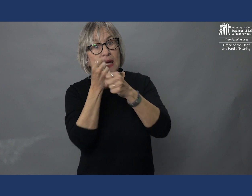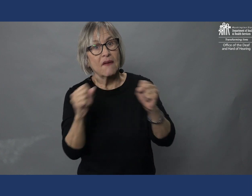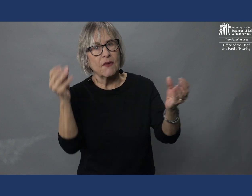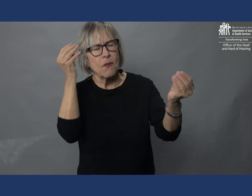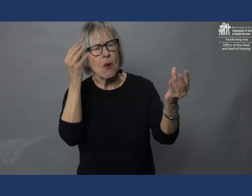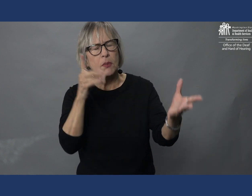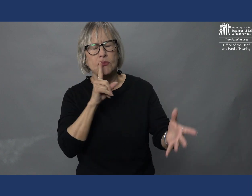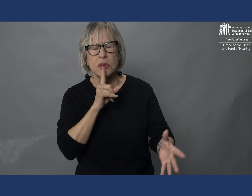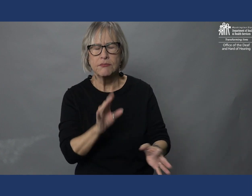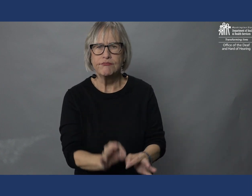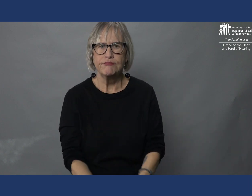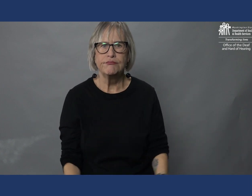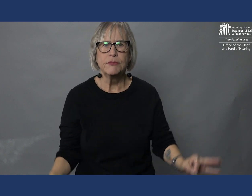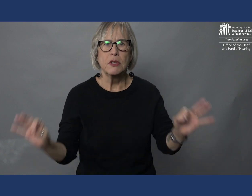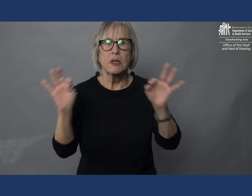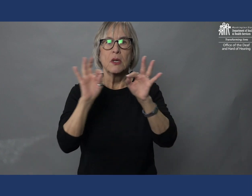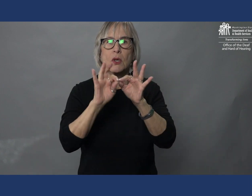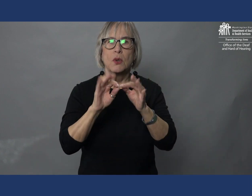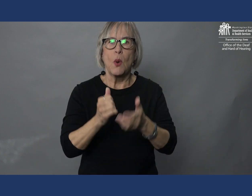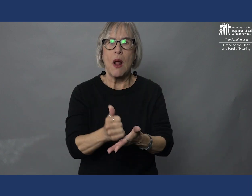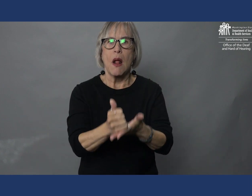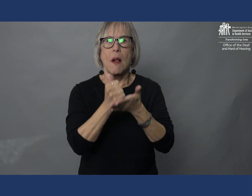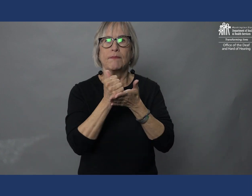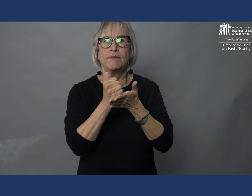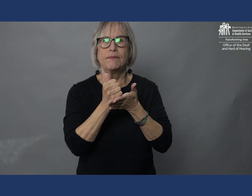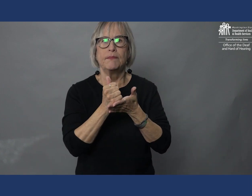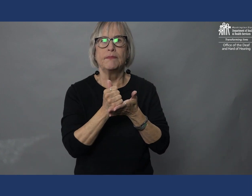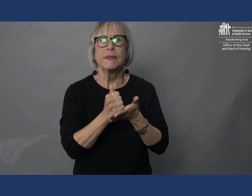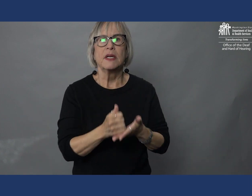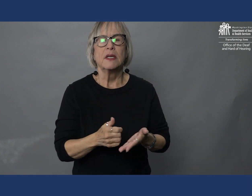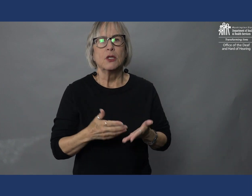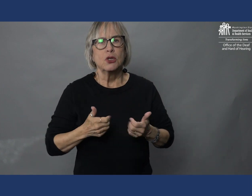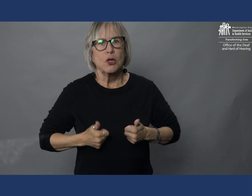Access to life-saving information is a key element in surviving a disaster,